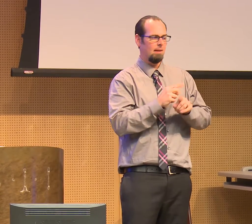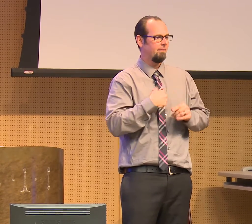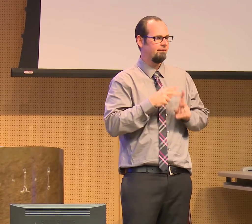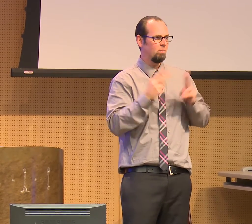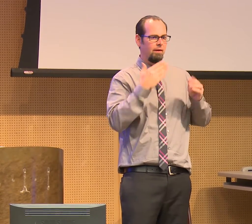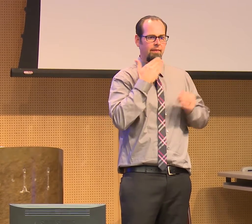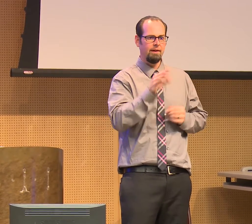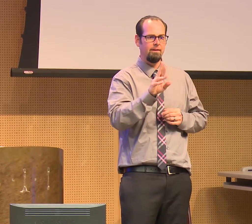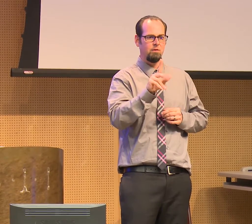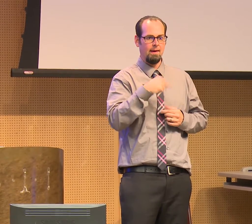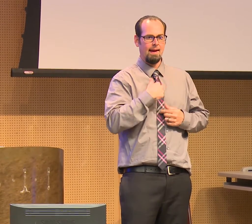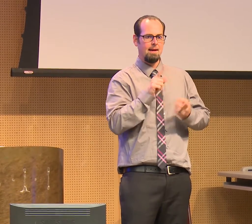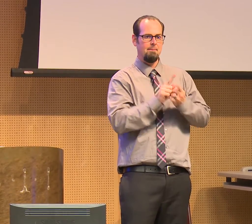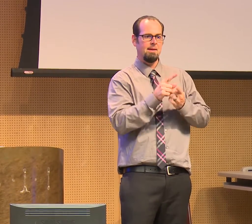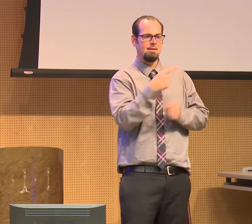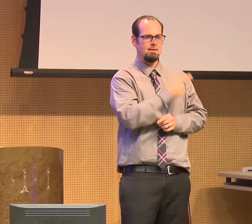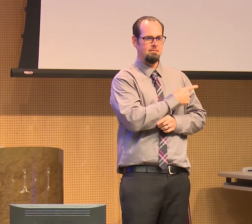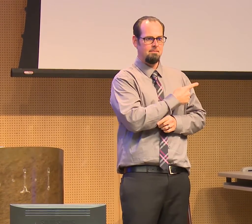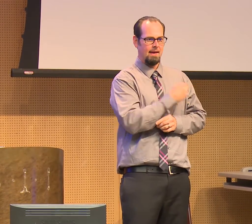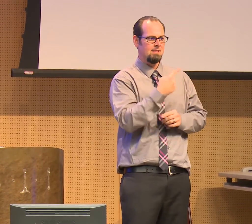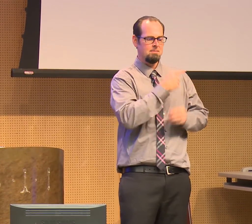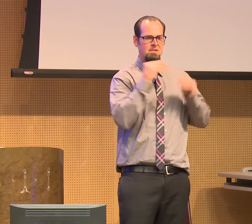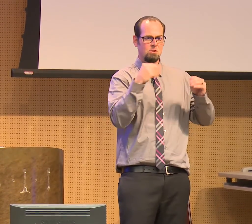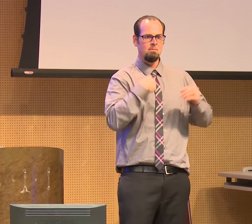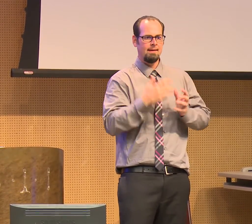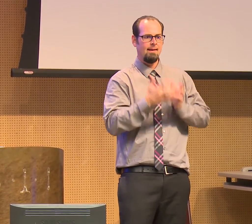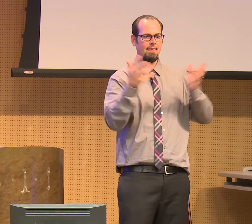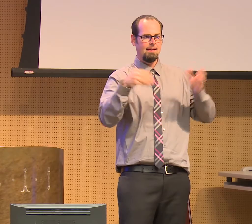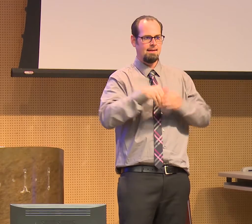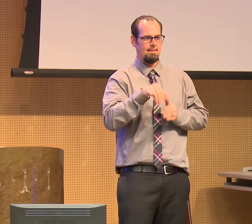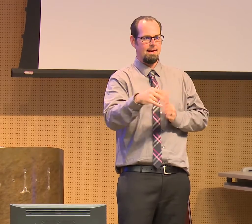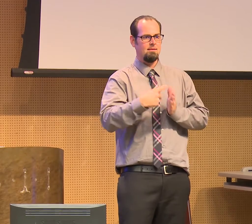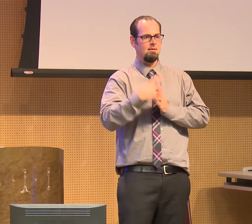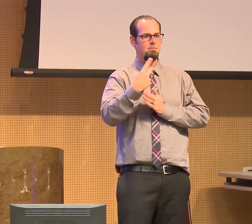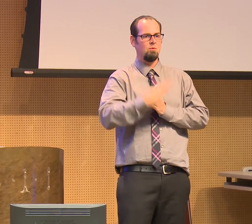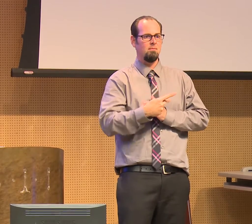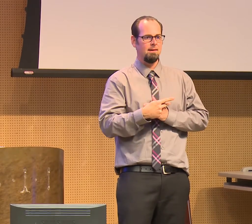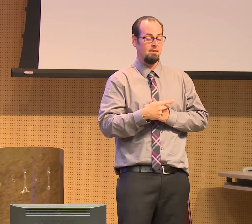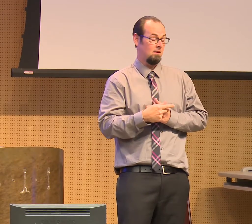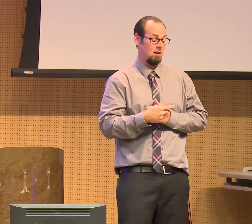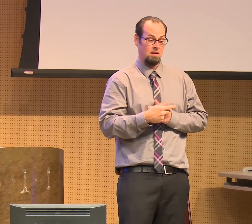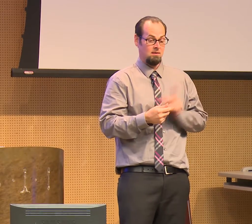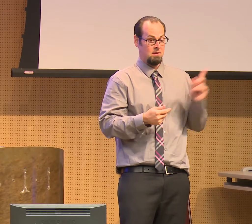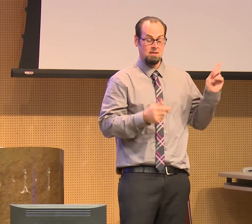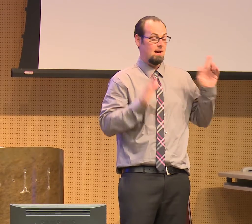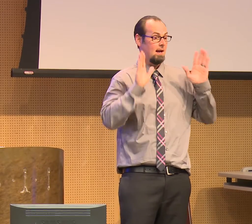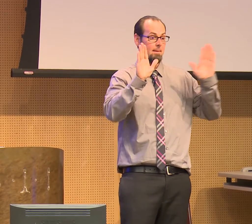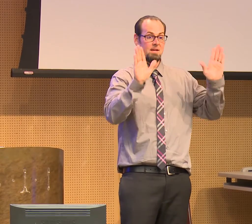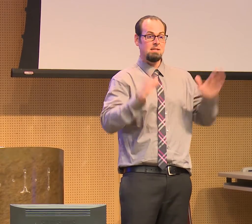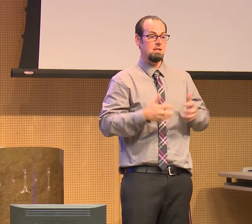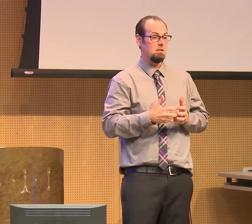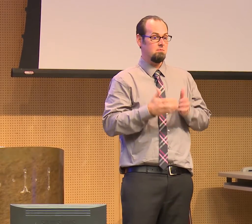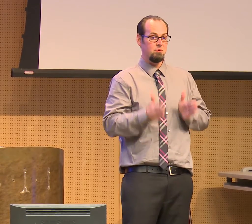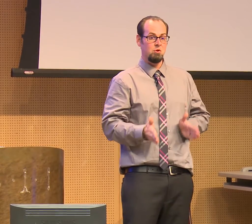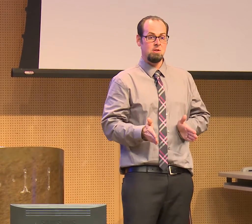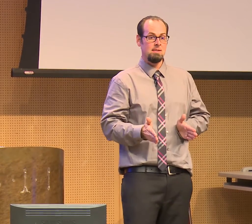very thankful to him for that. He taught me a lot in the program. He was awesome. He was a great